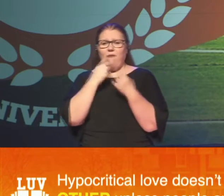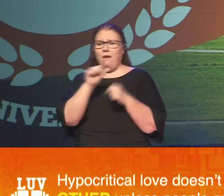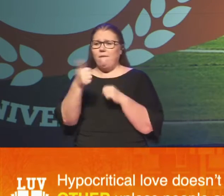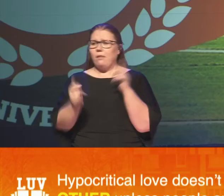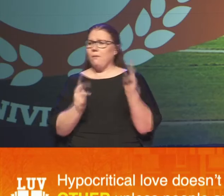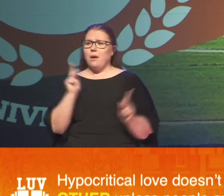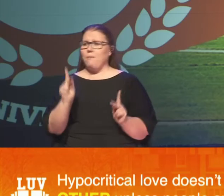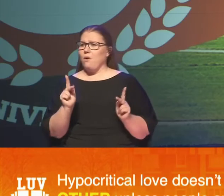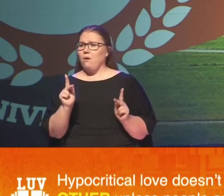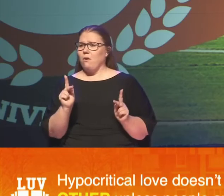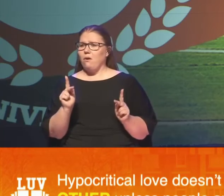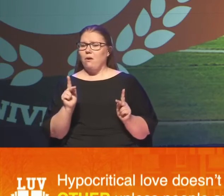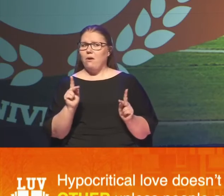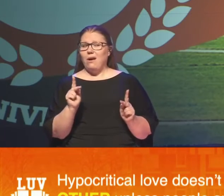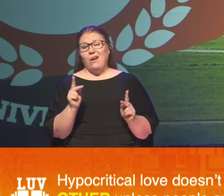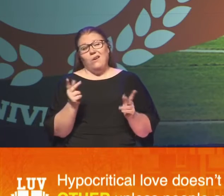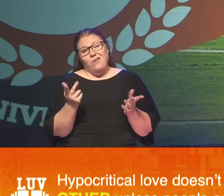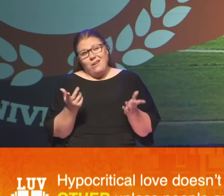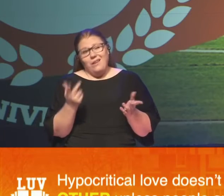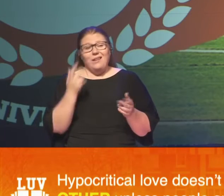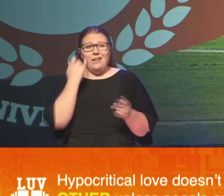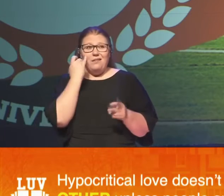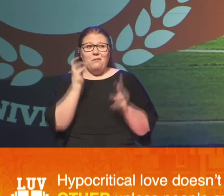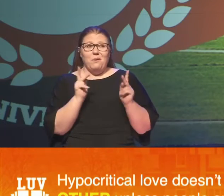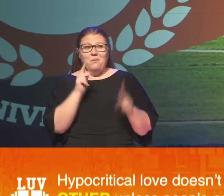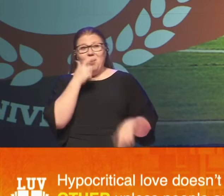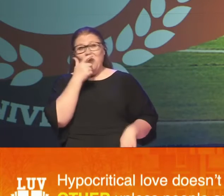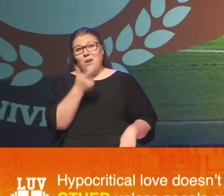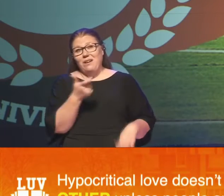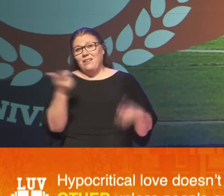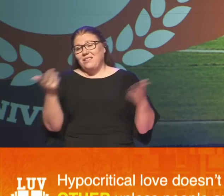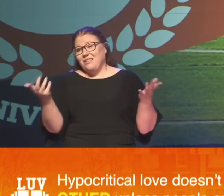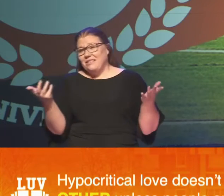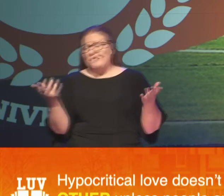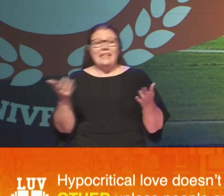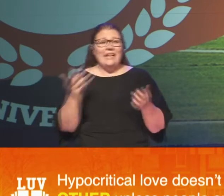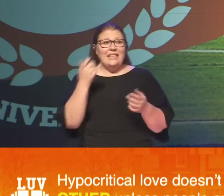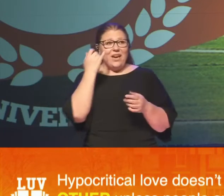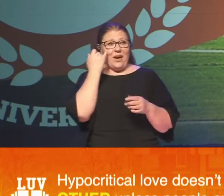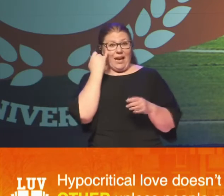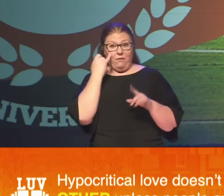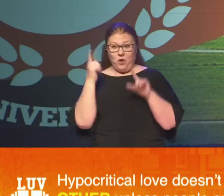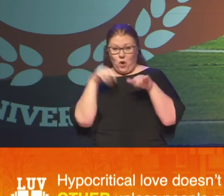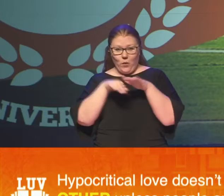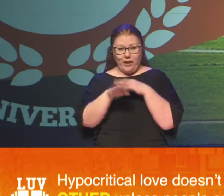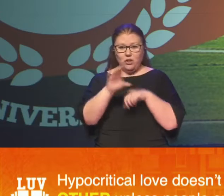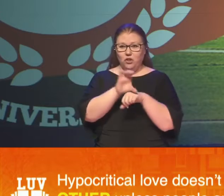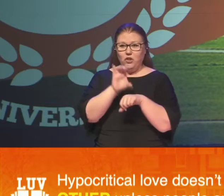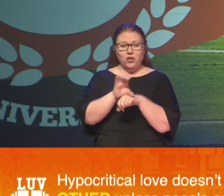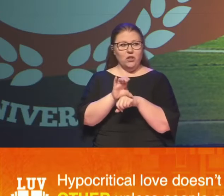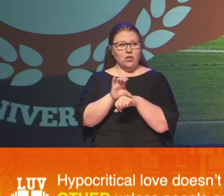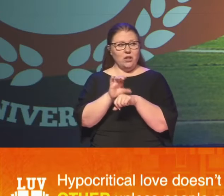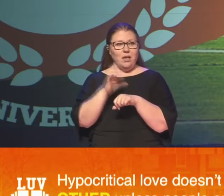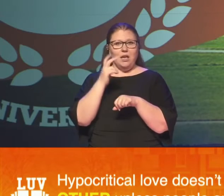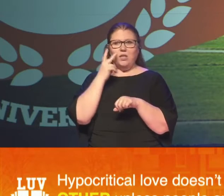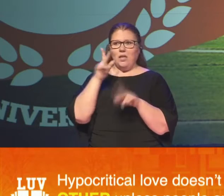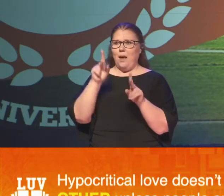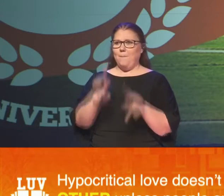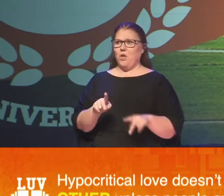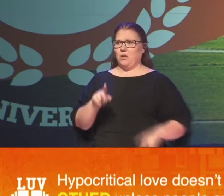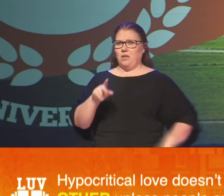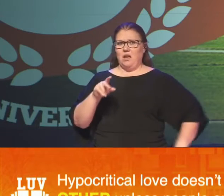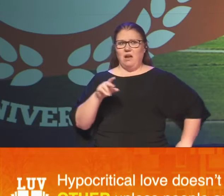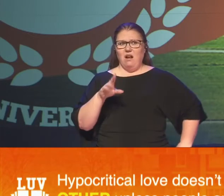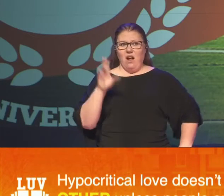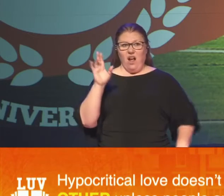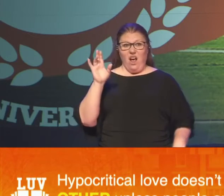others unless, of course, people are watching, right? Like if you come into church and you see that person that you think, oh, man, that